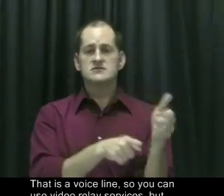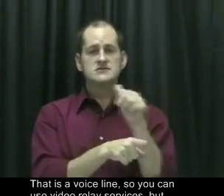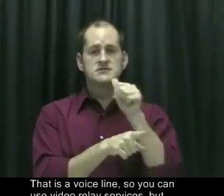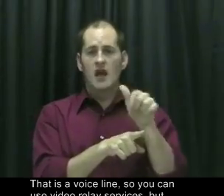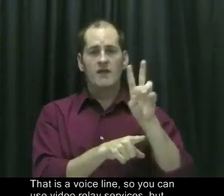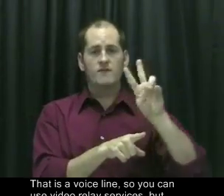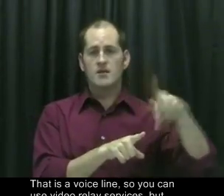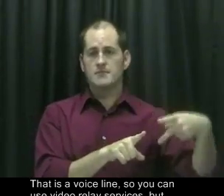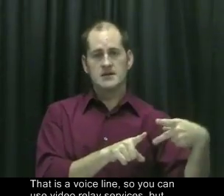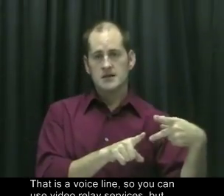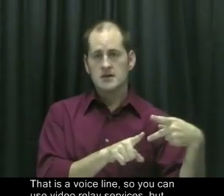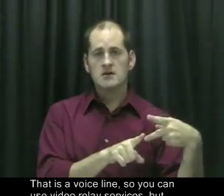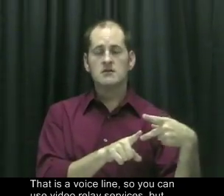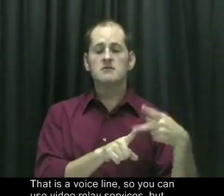number.